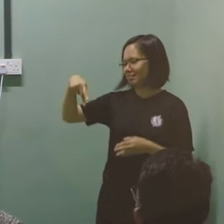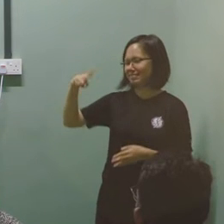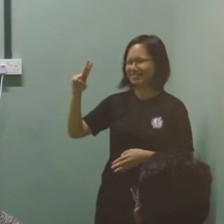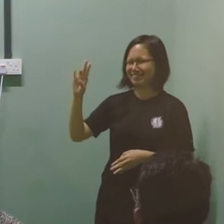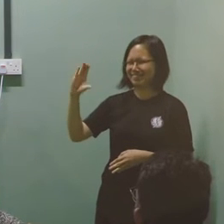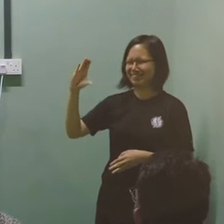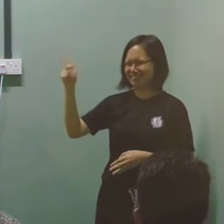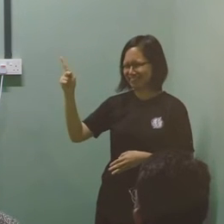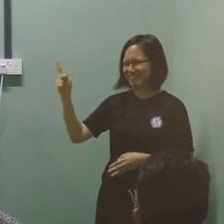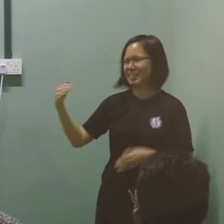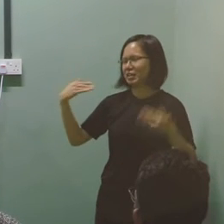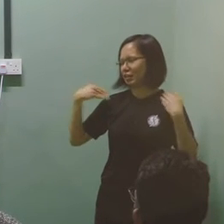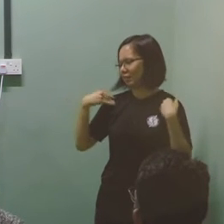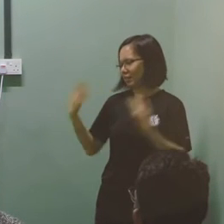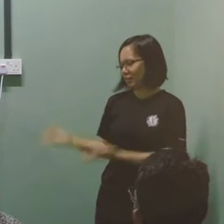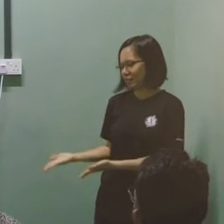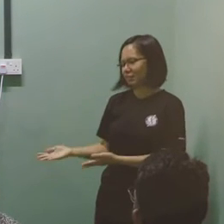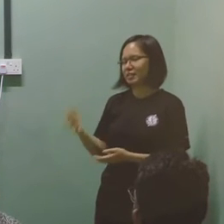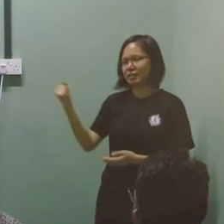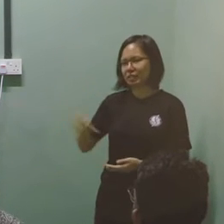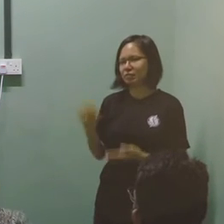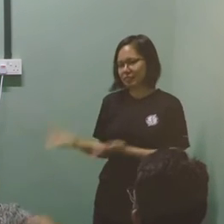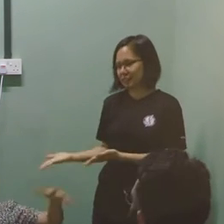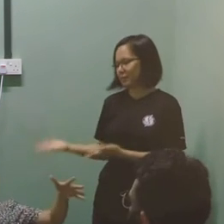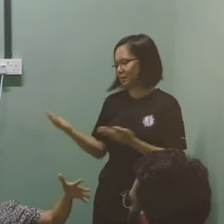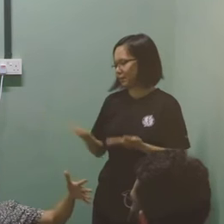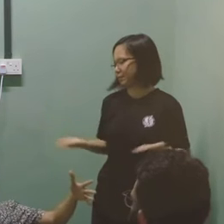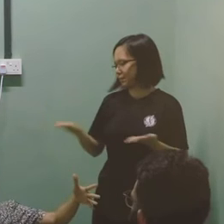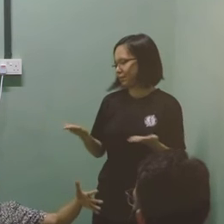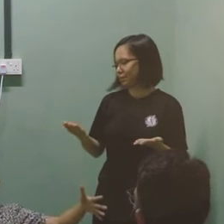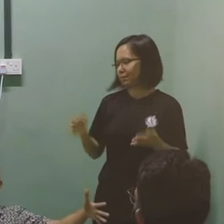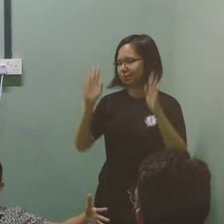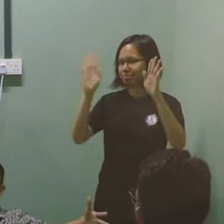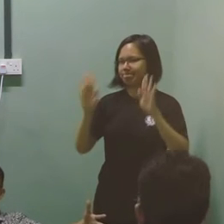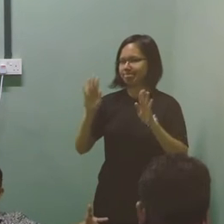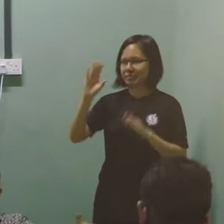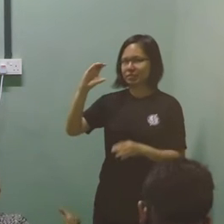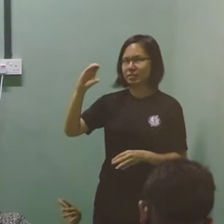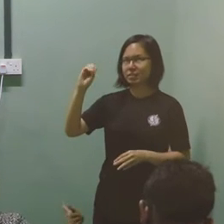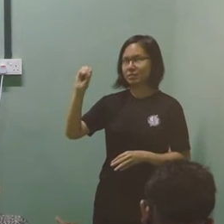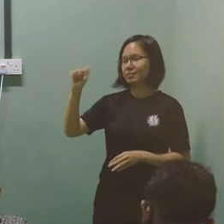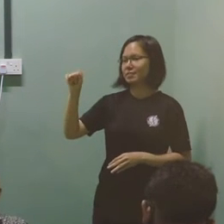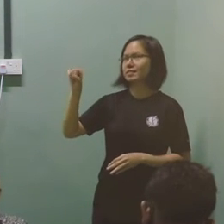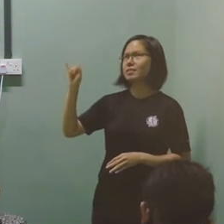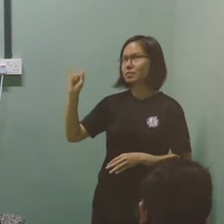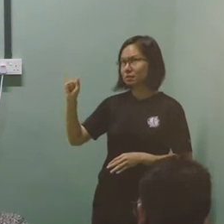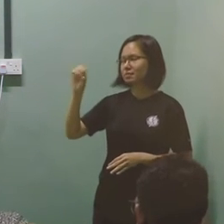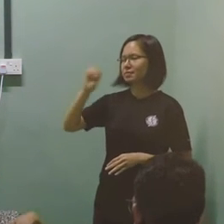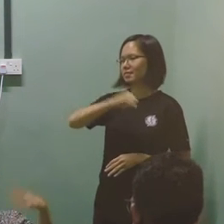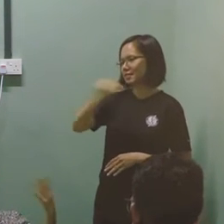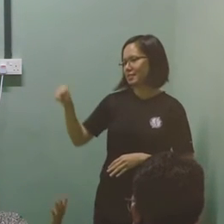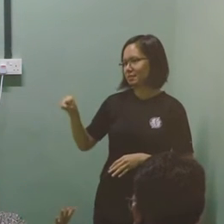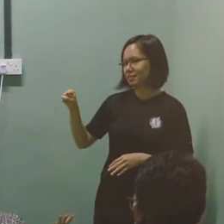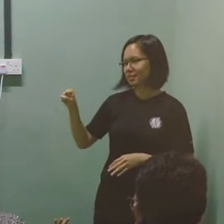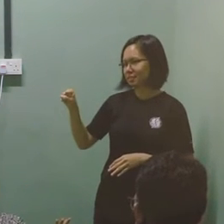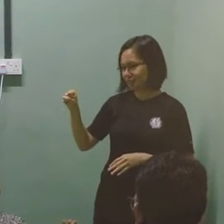Park for having me here and inviting me for this talk. And you know, it's a very wonderful cozy space, as you can see by how I'm sitting right now. So if you ever